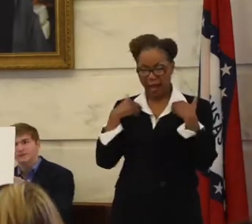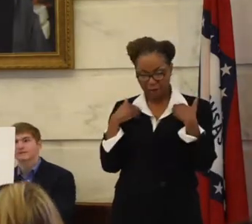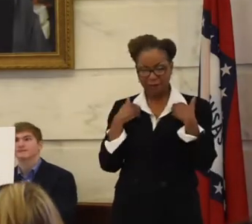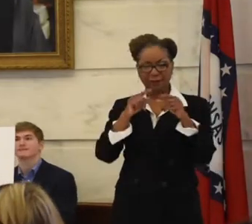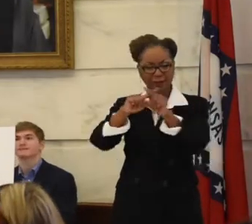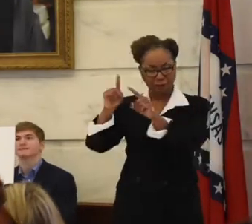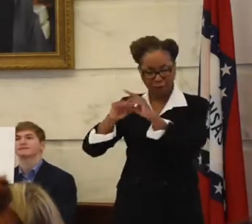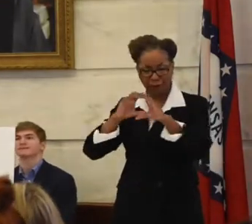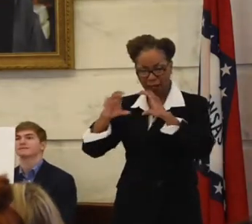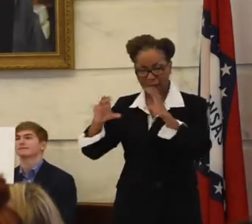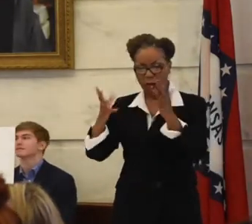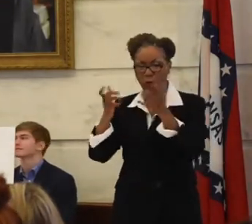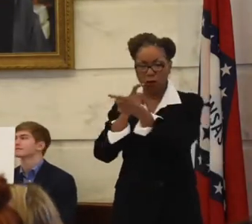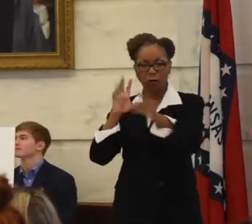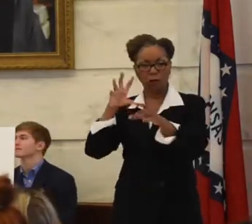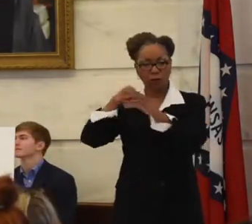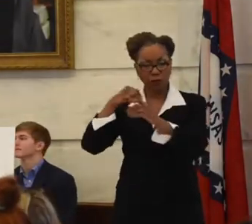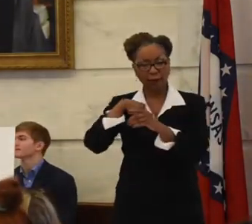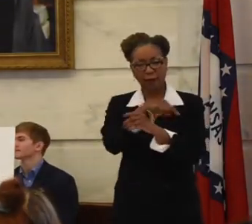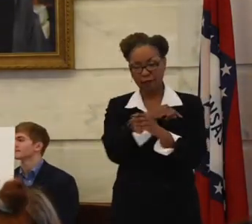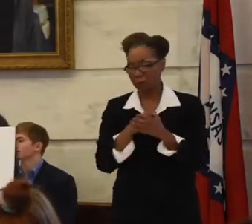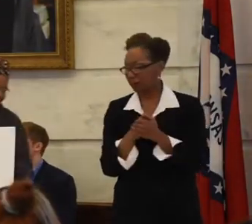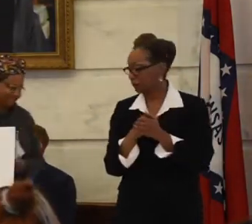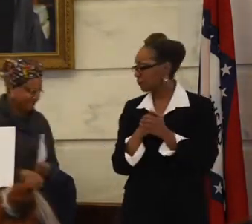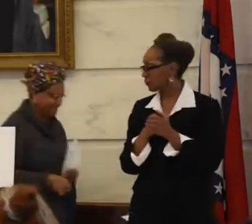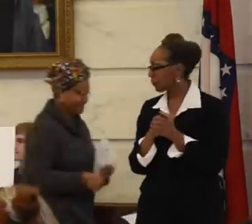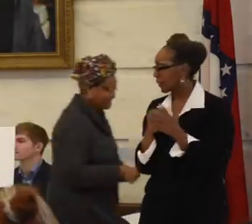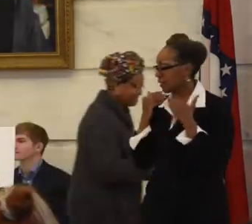want you guys to join us.